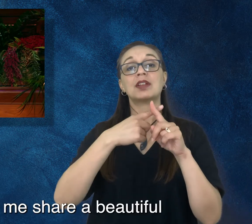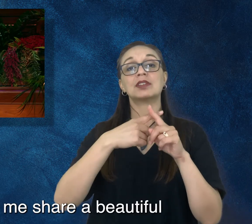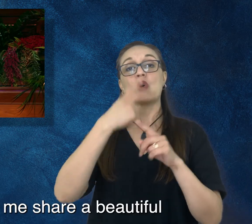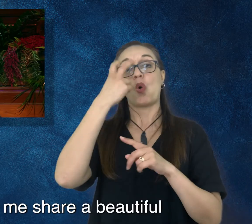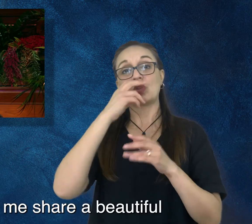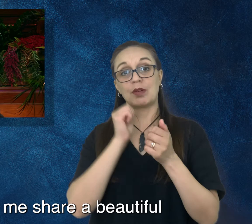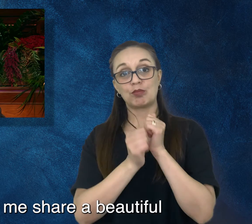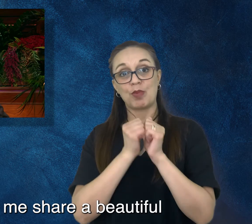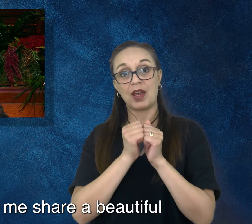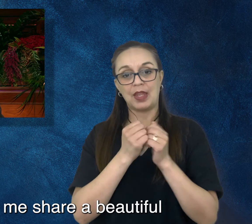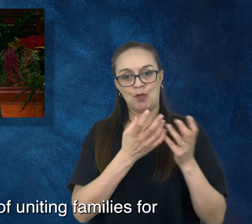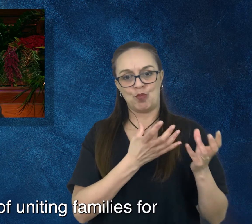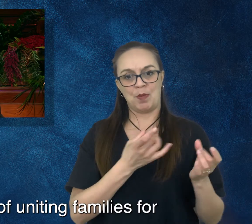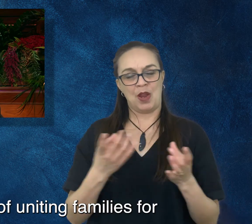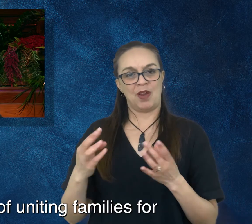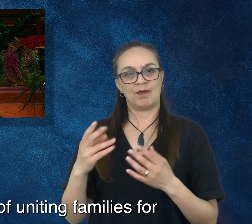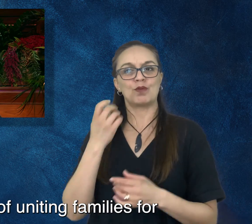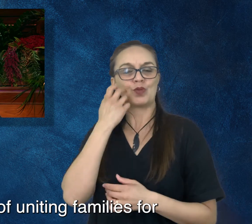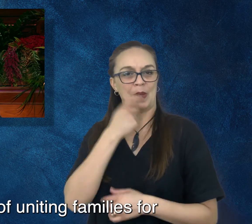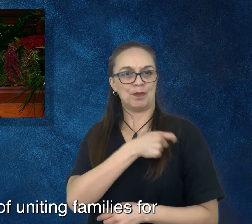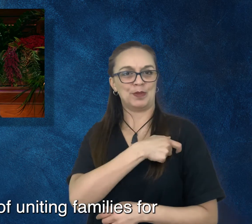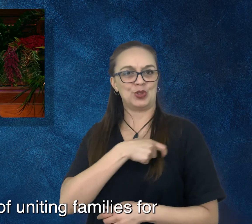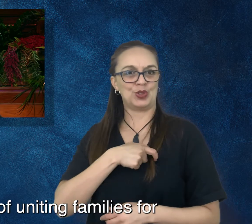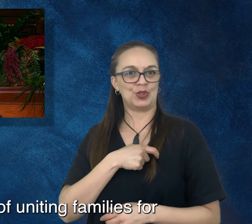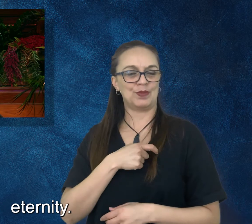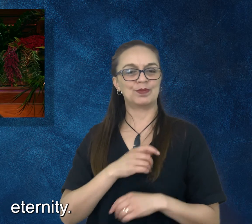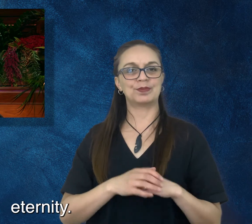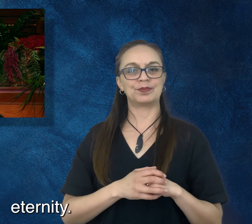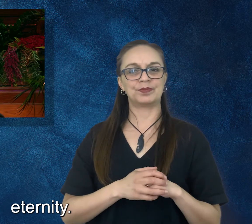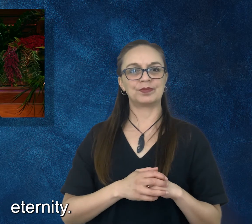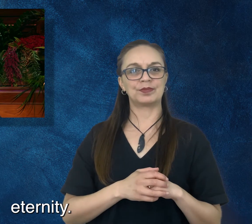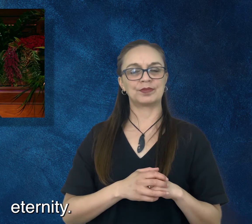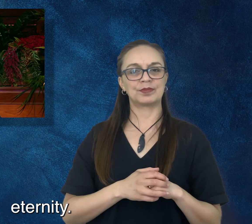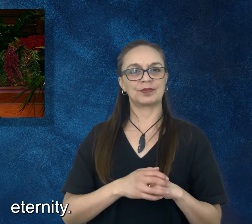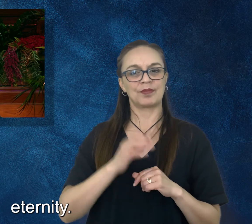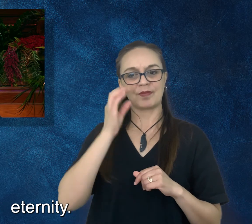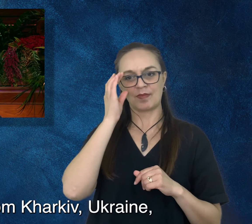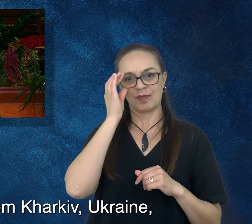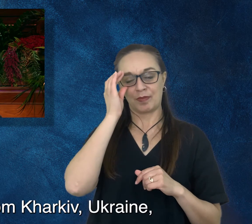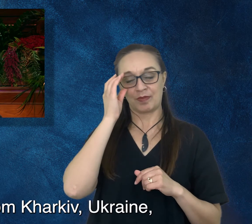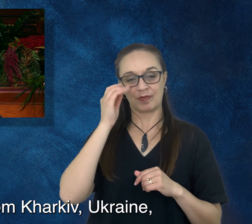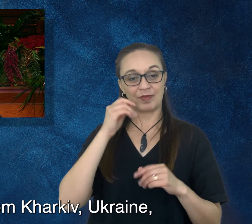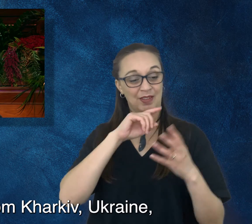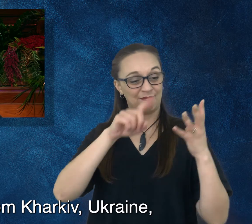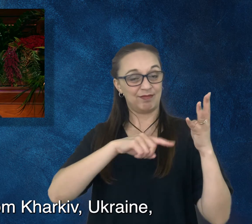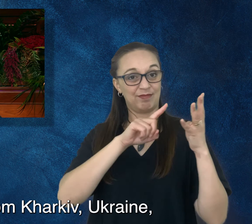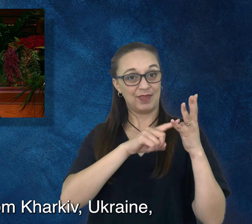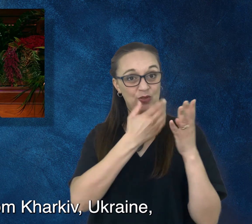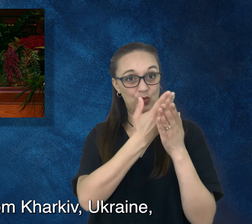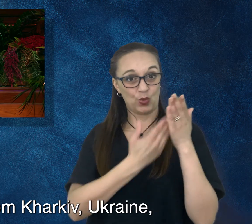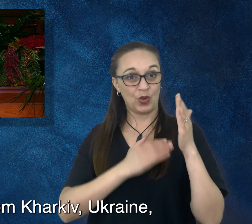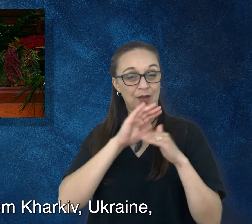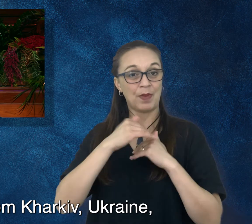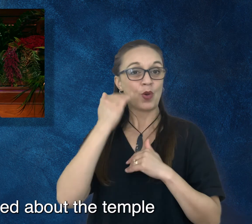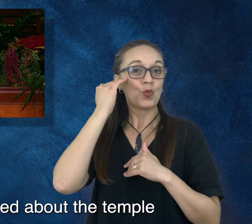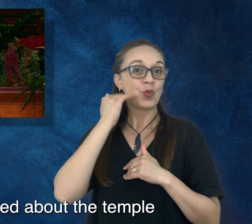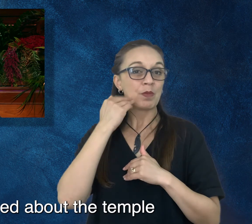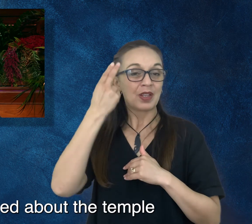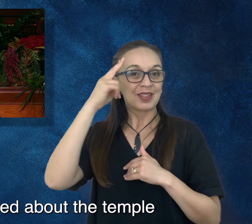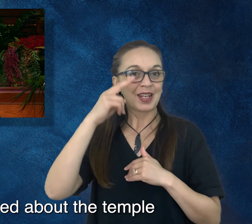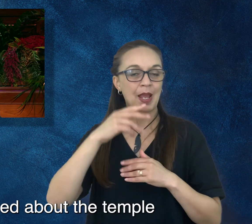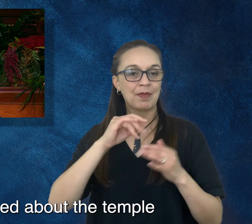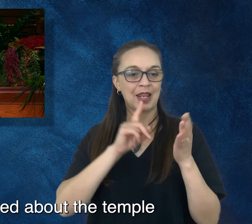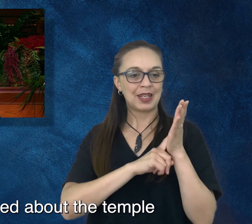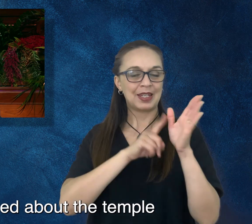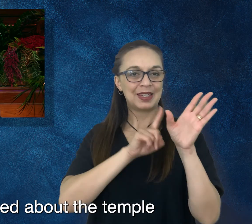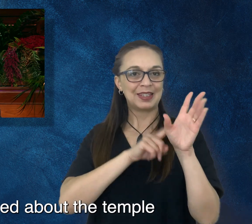Finally, let me share a beautiful example of uniting families for eternity. Lydia from Karkov, Ukraine, first